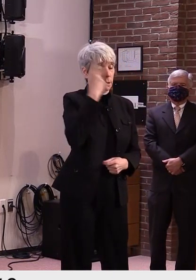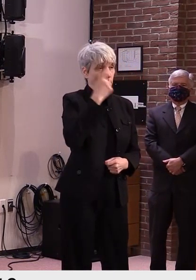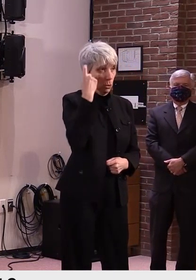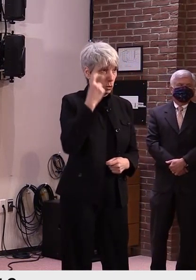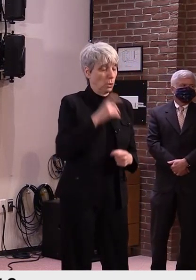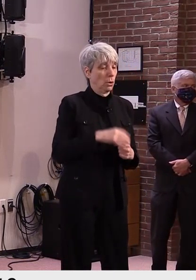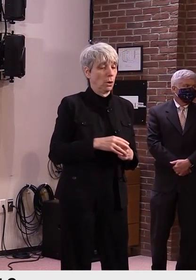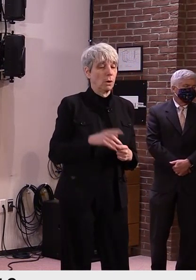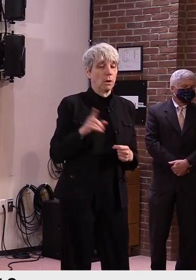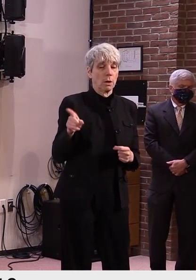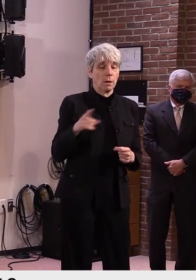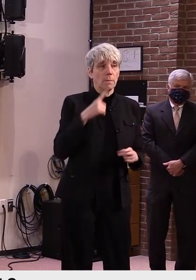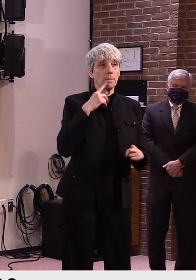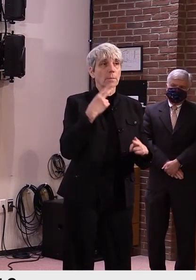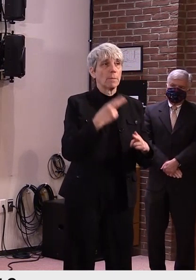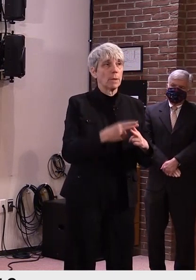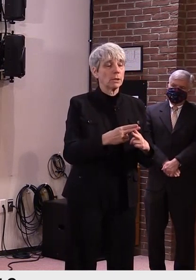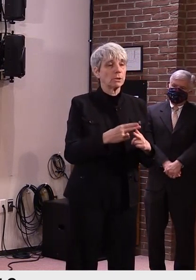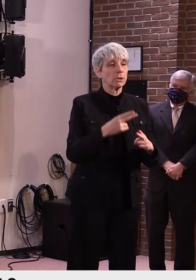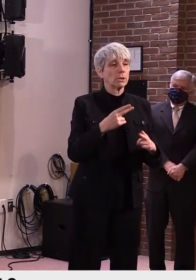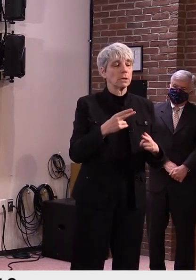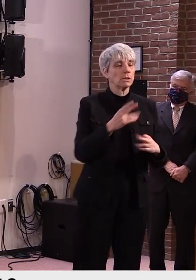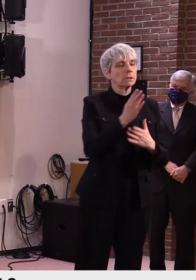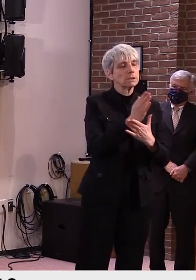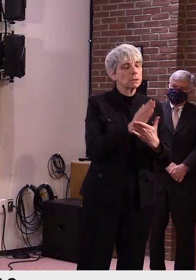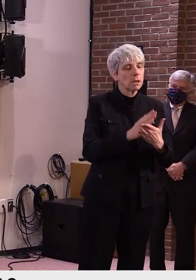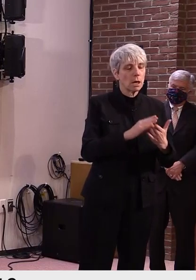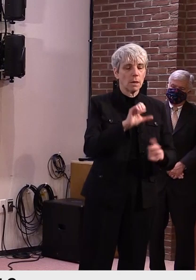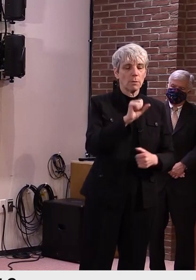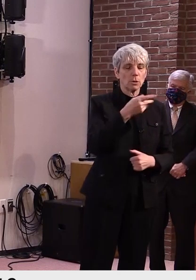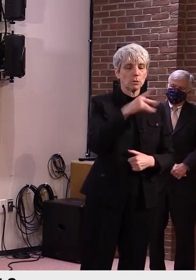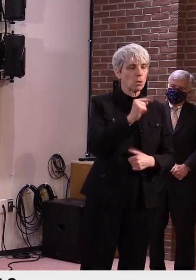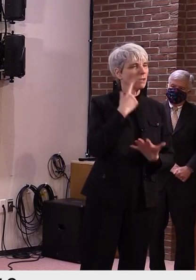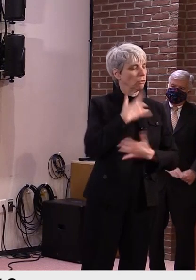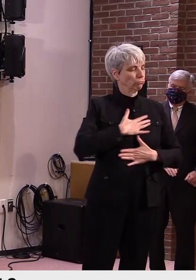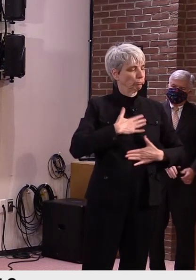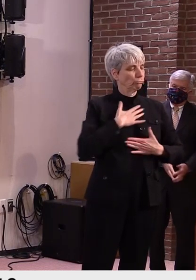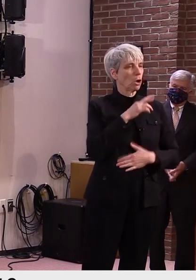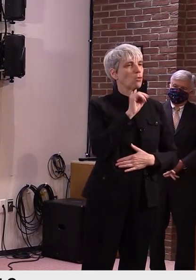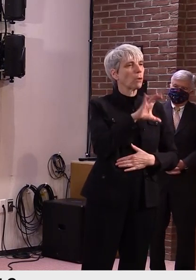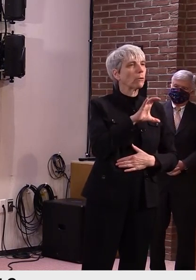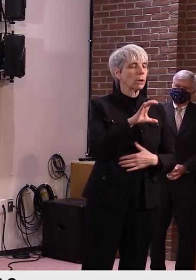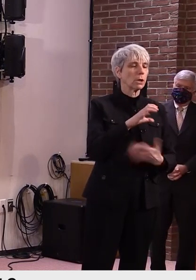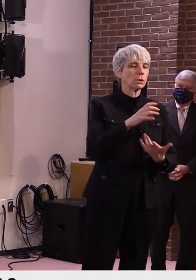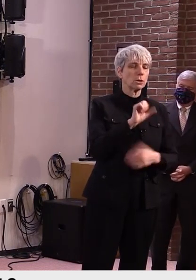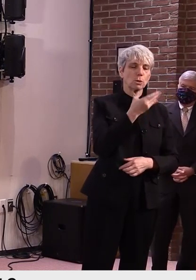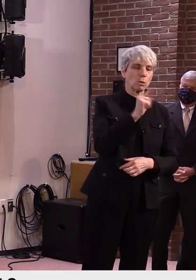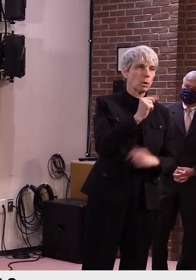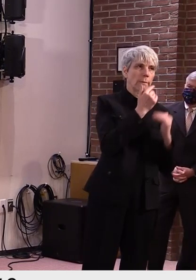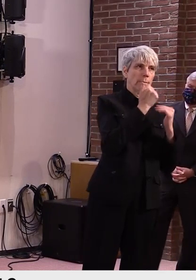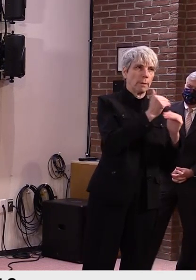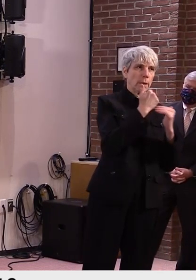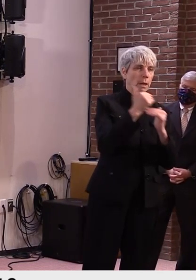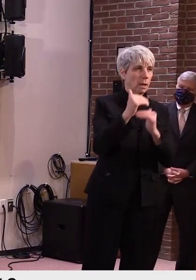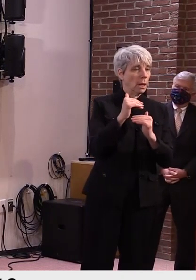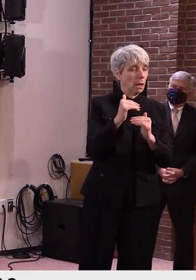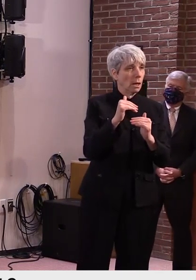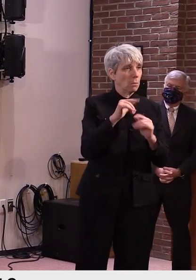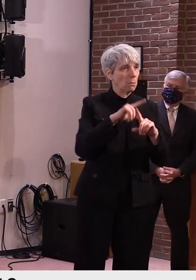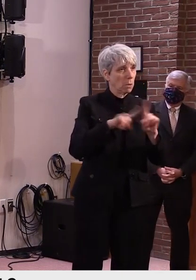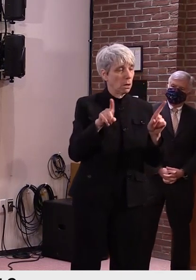some restrictions on recreational sports, but there's nothing that wouldn't allow the ski area to